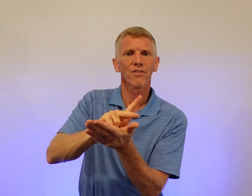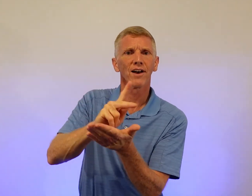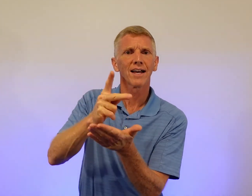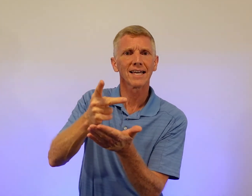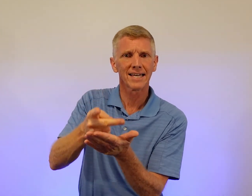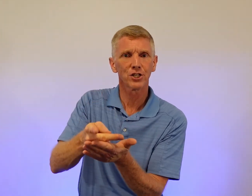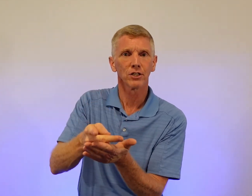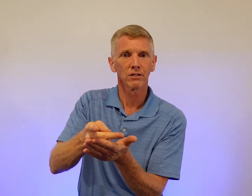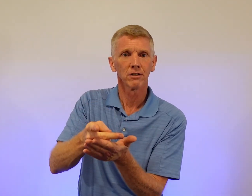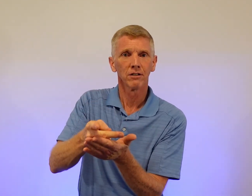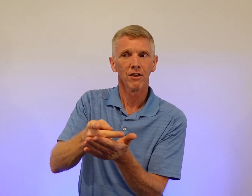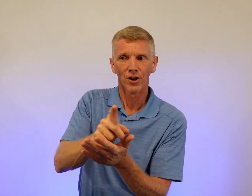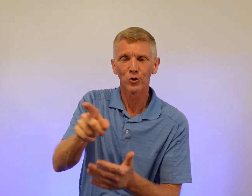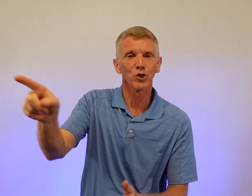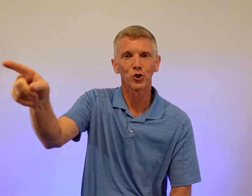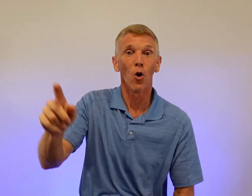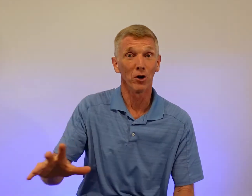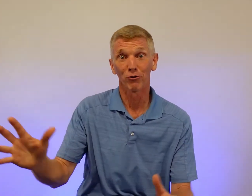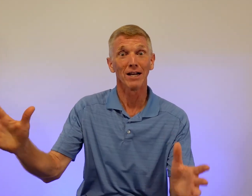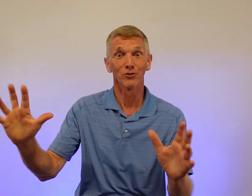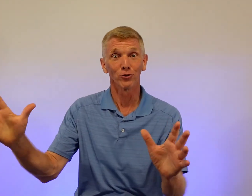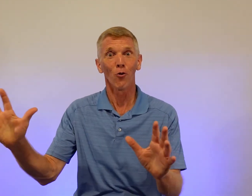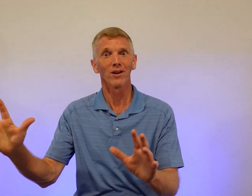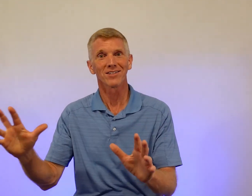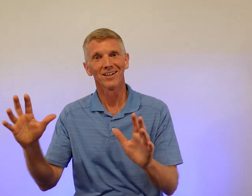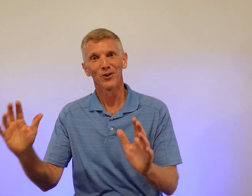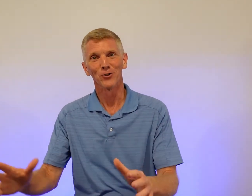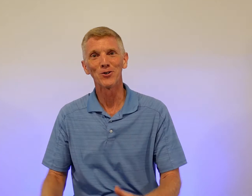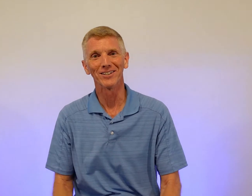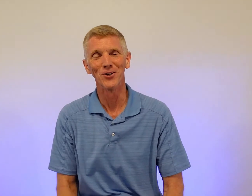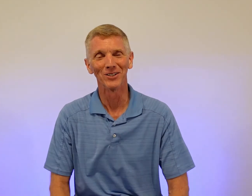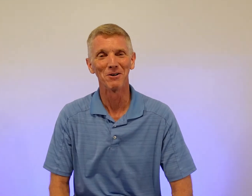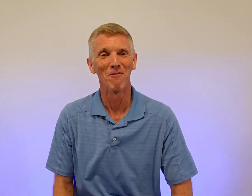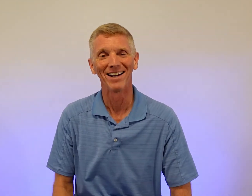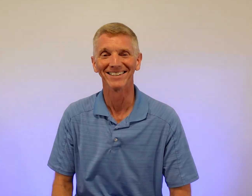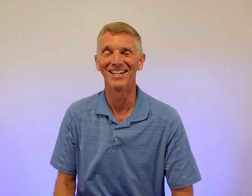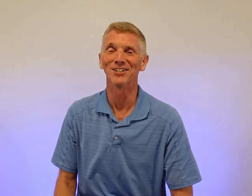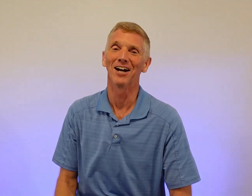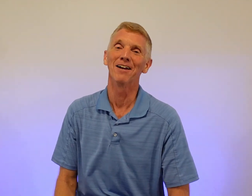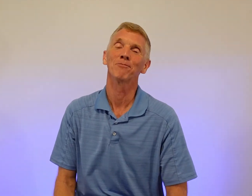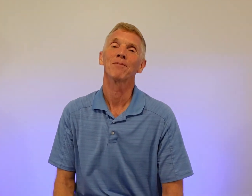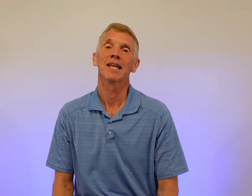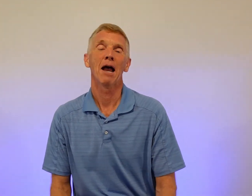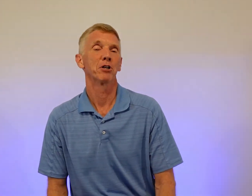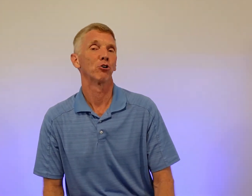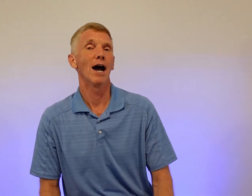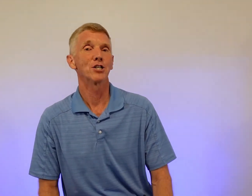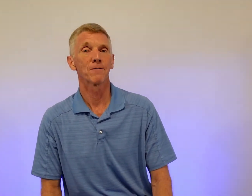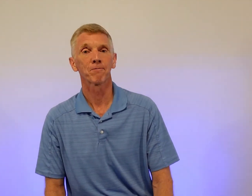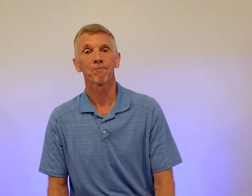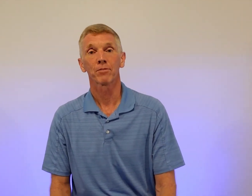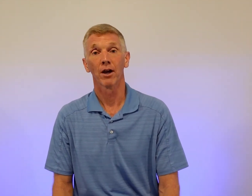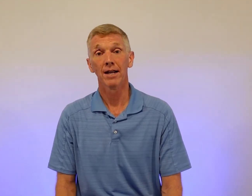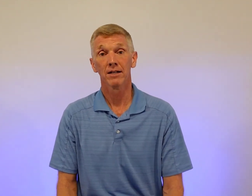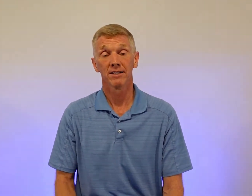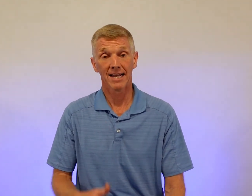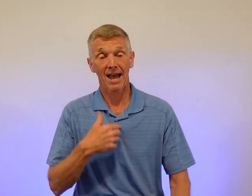the kitchen? Then you can show them a great, glorious, newly remodeled kitchen. All right. How about a garage? All right. Does it have